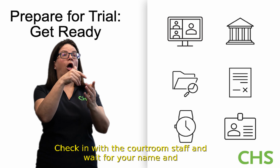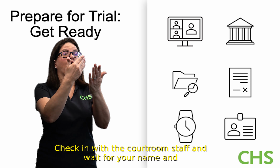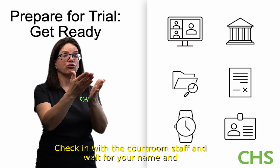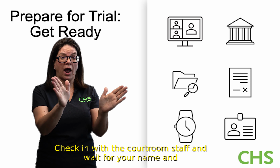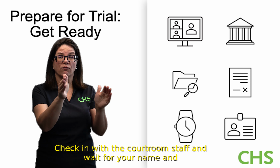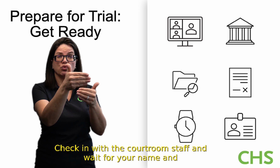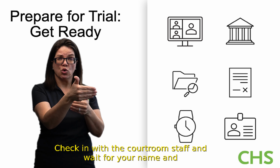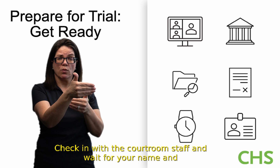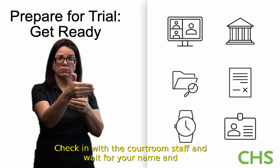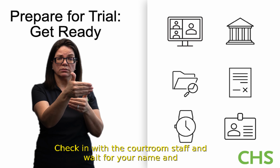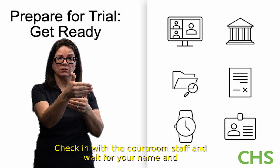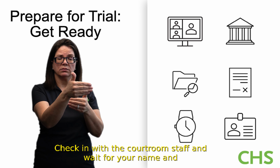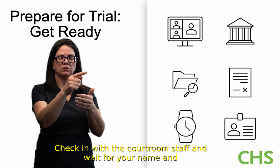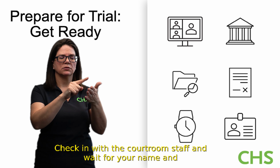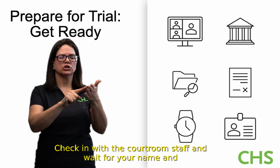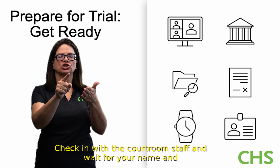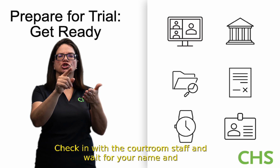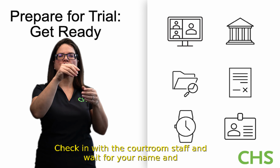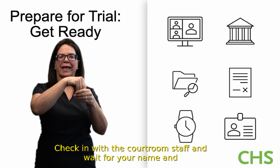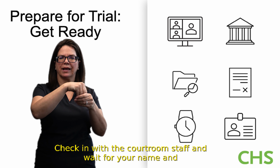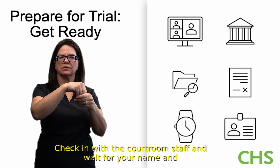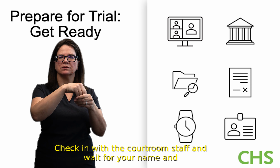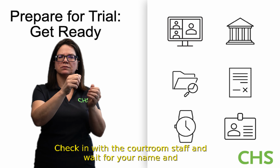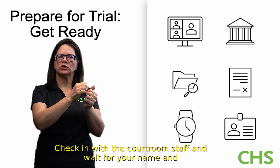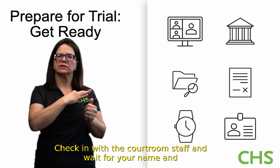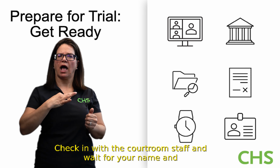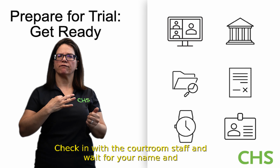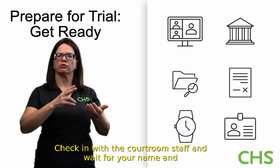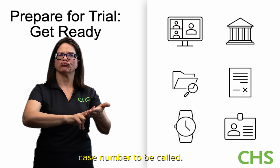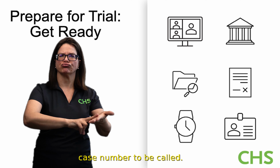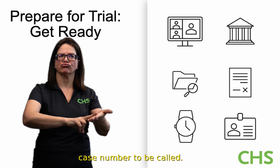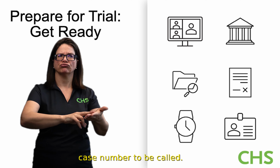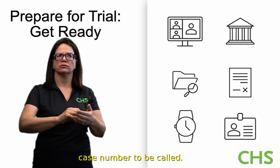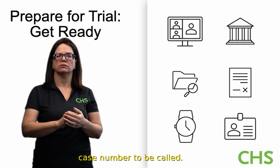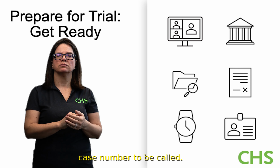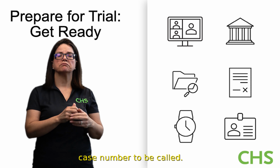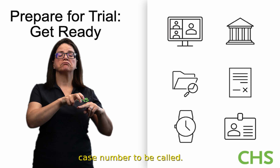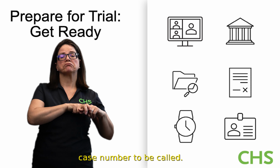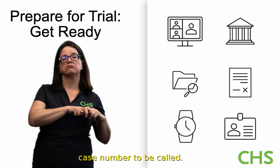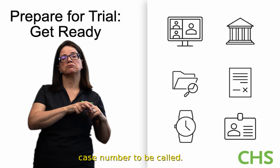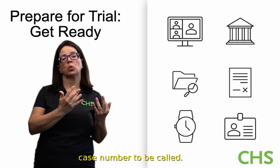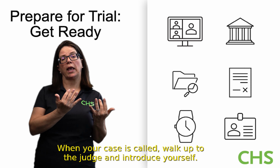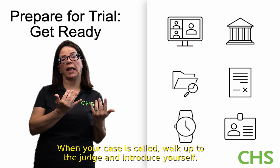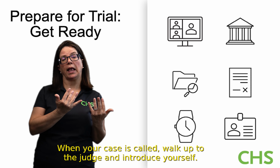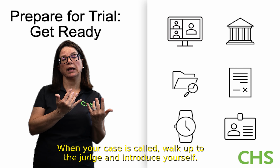Check in with the courtroom staff and wait for your name and case number to be called. When your case